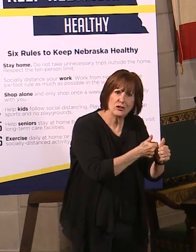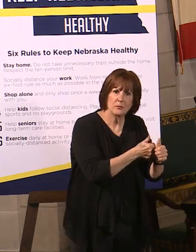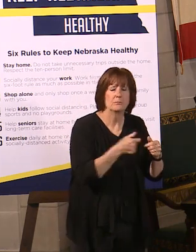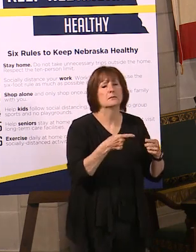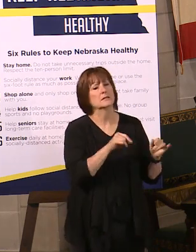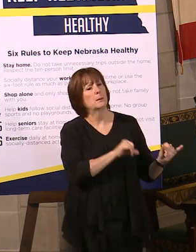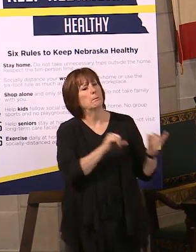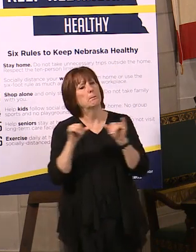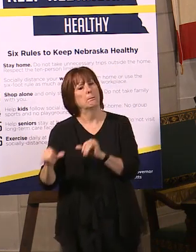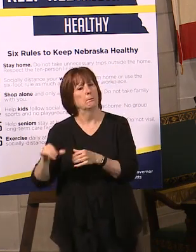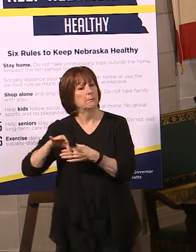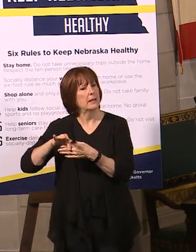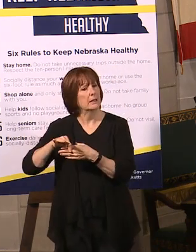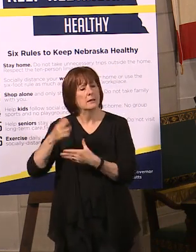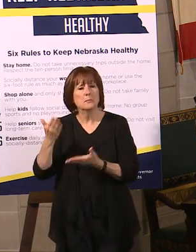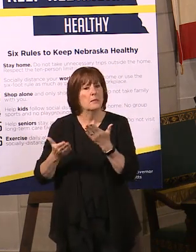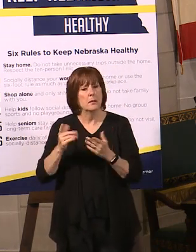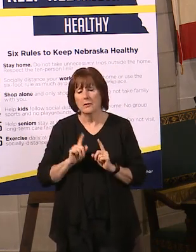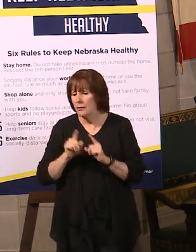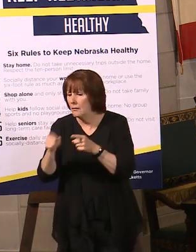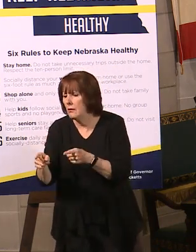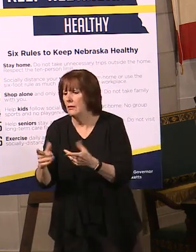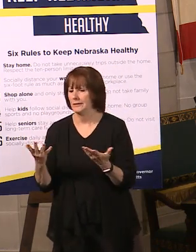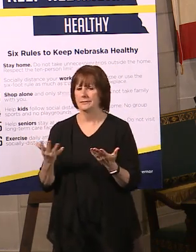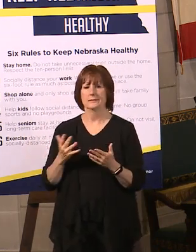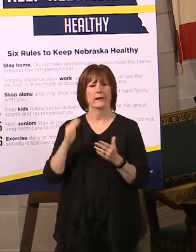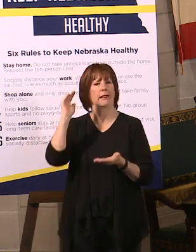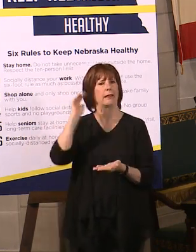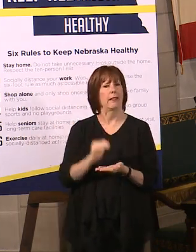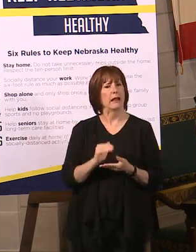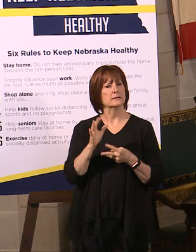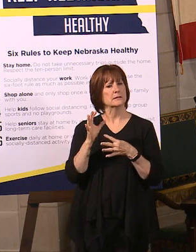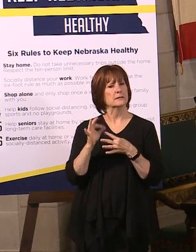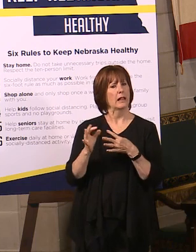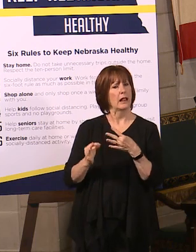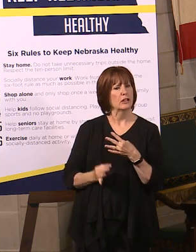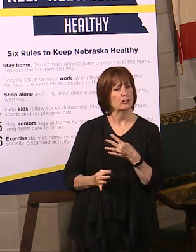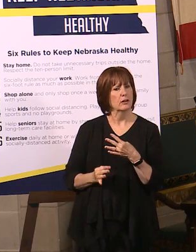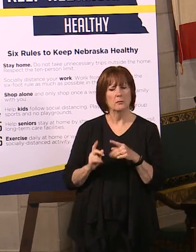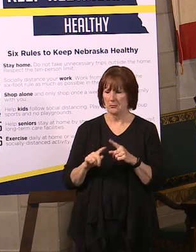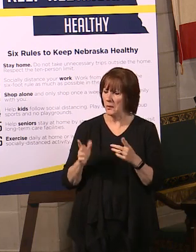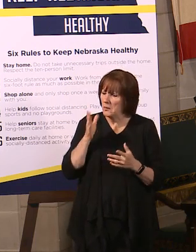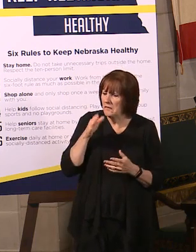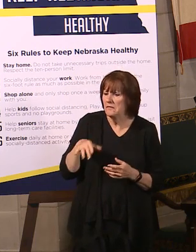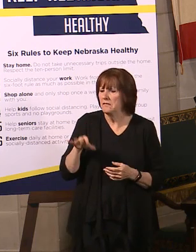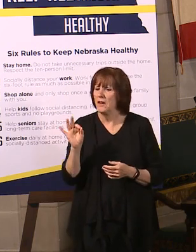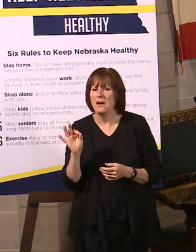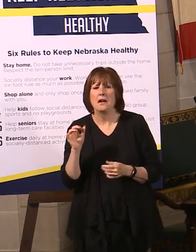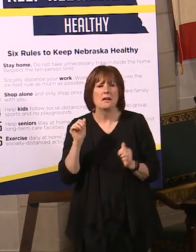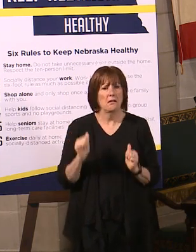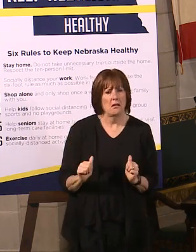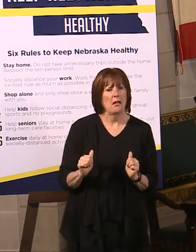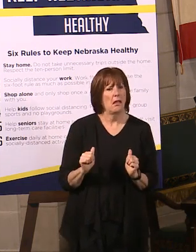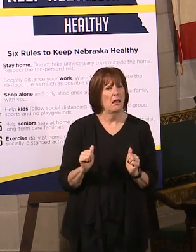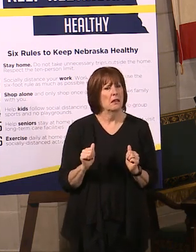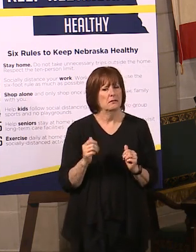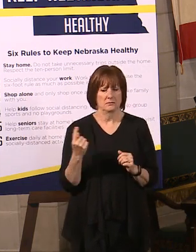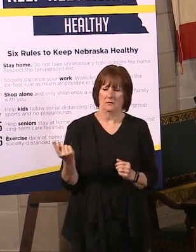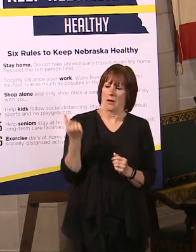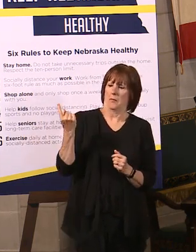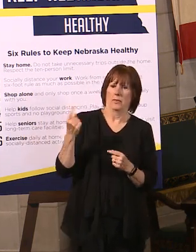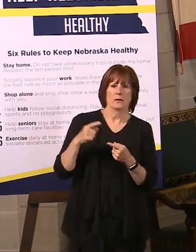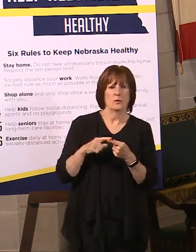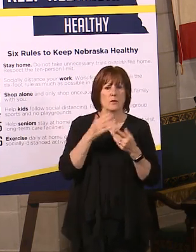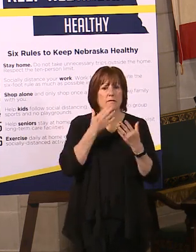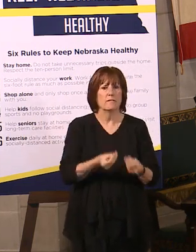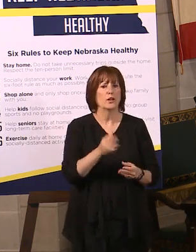very similar. You may not find the same selection you found before, but you're going to find that you're going to be able to get something to be able to